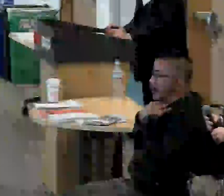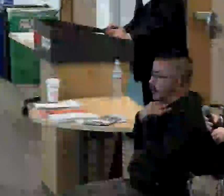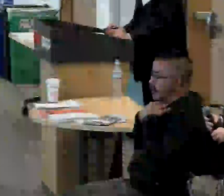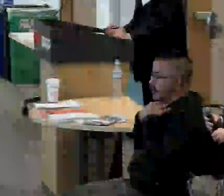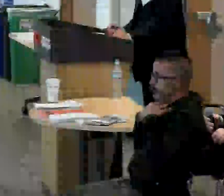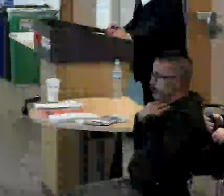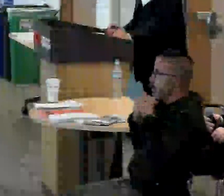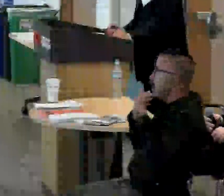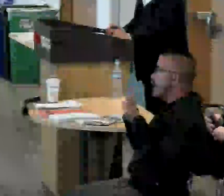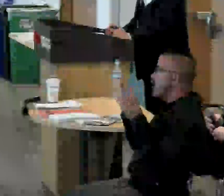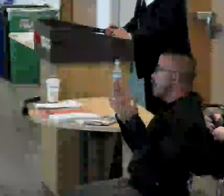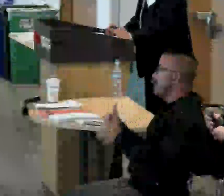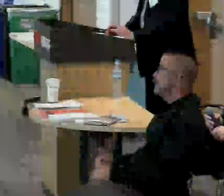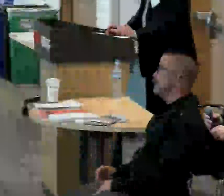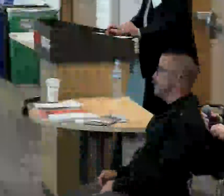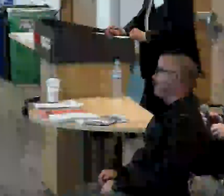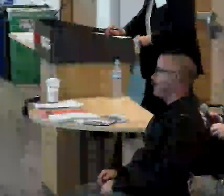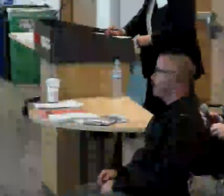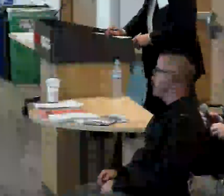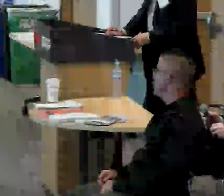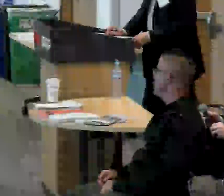Thank you.